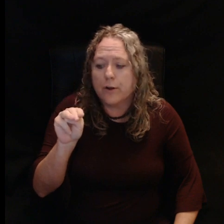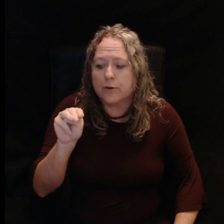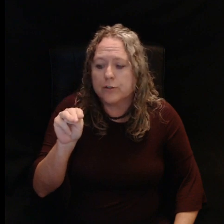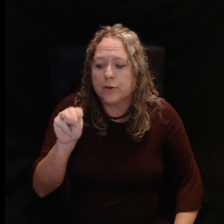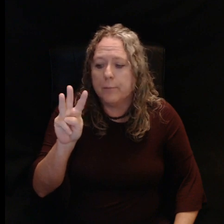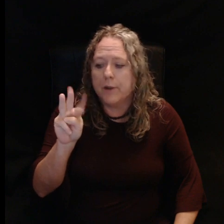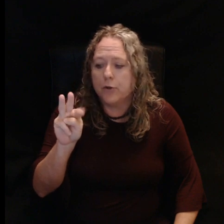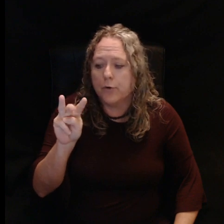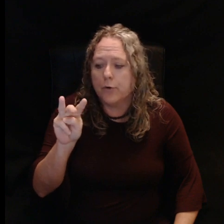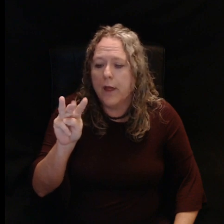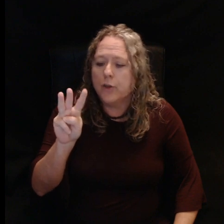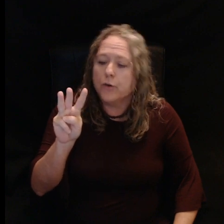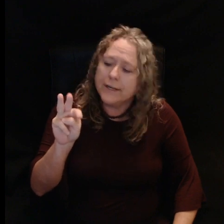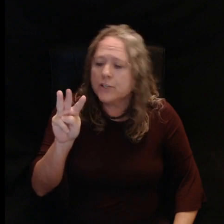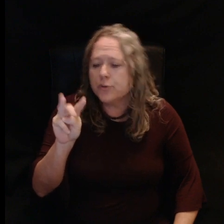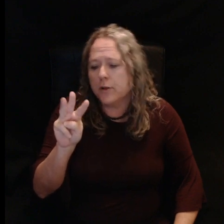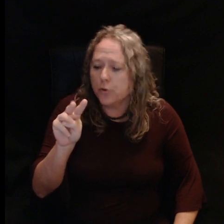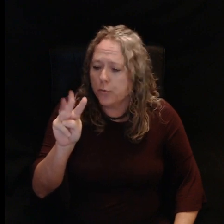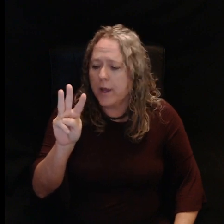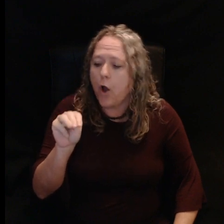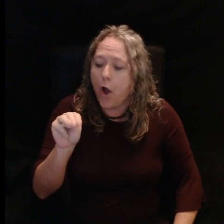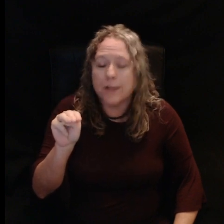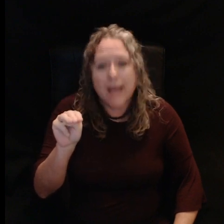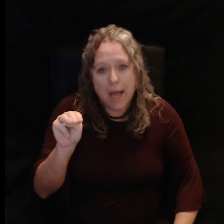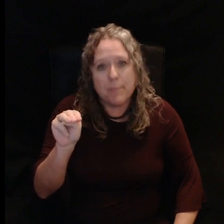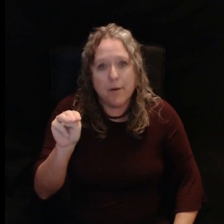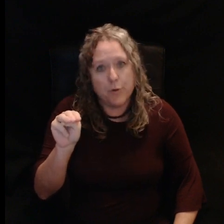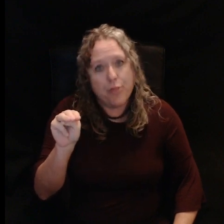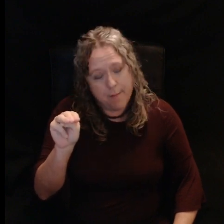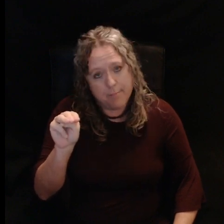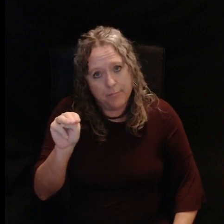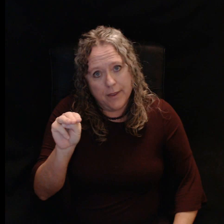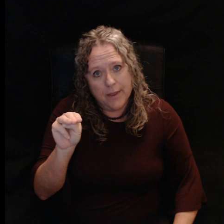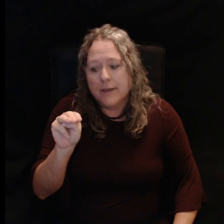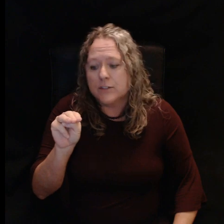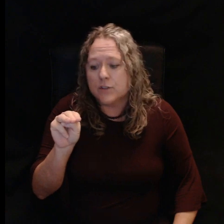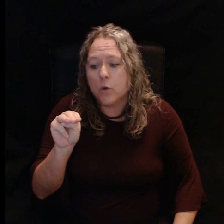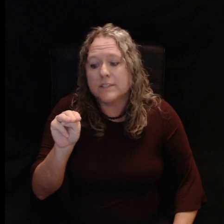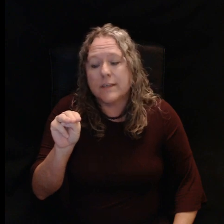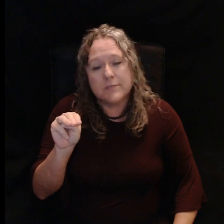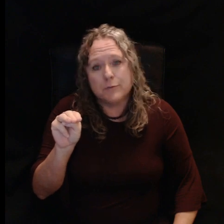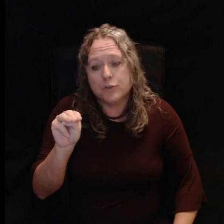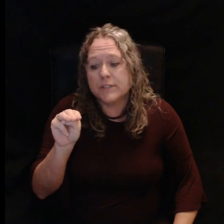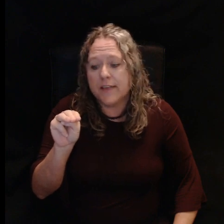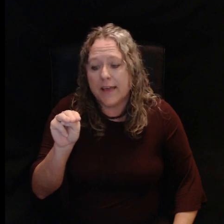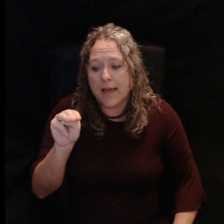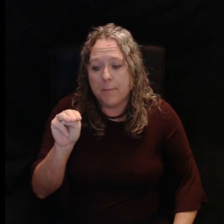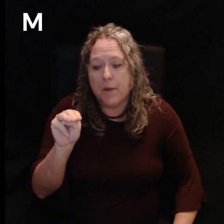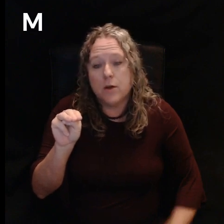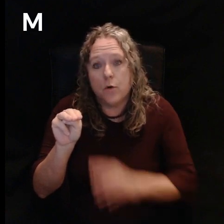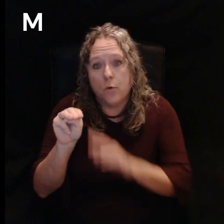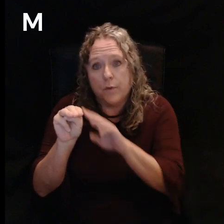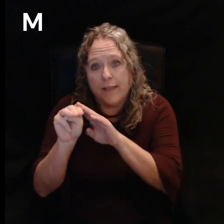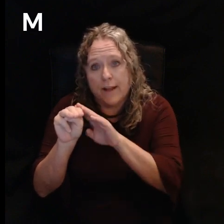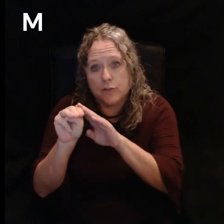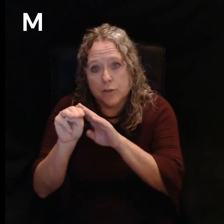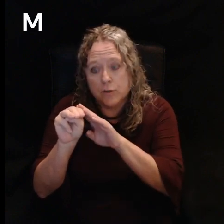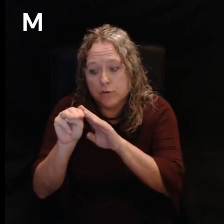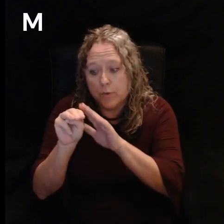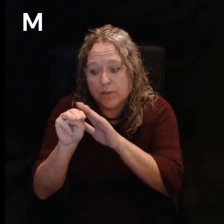fingers, your middle, your index, your middle, and your ring on top of your thumb. So sometimes you'll see the M with the letters, with the